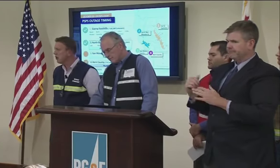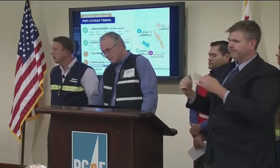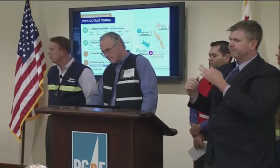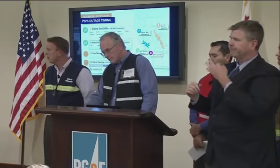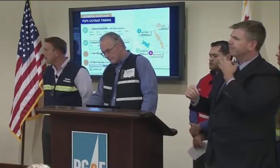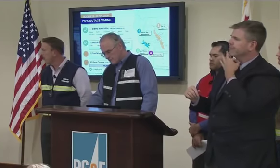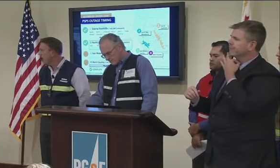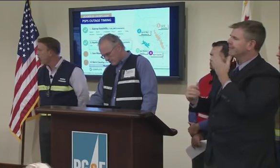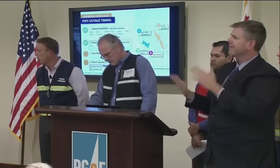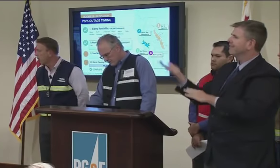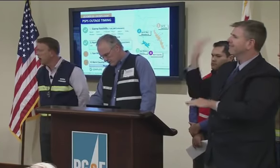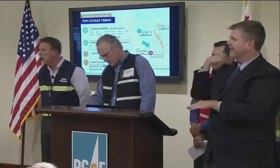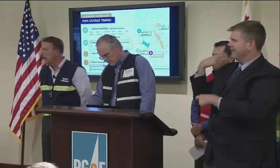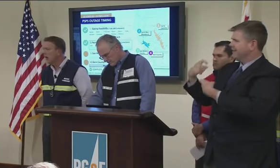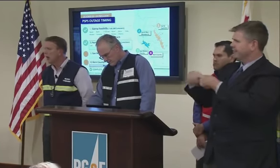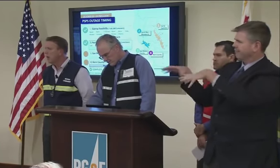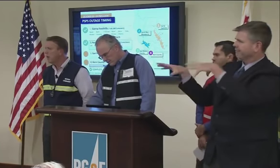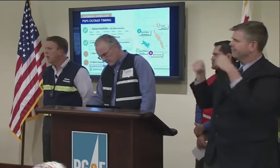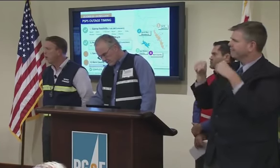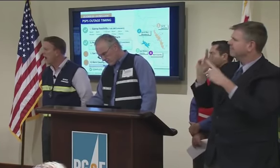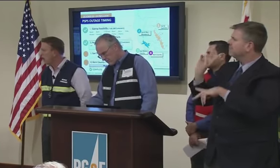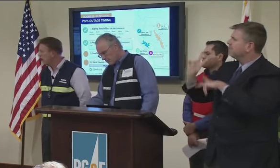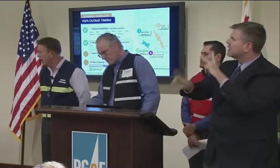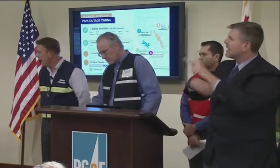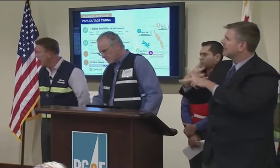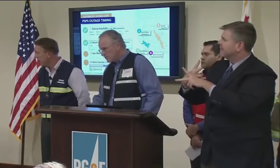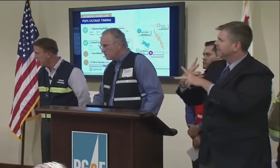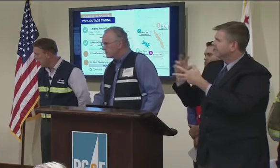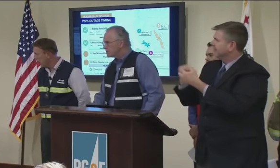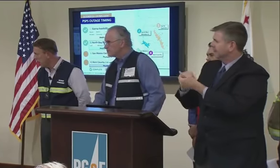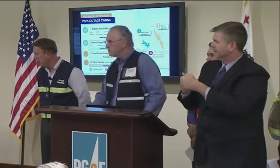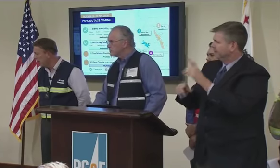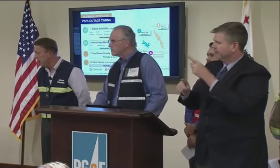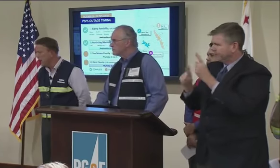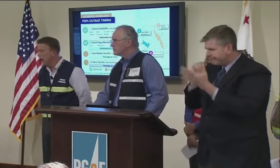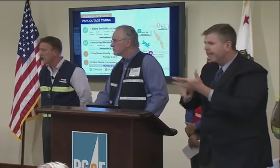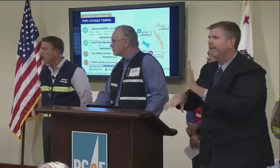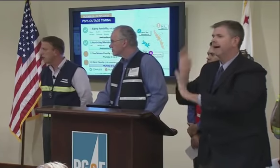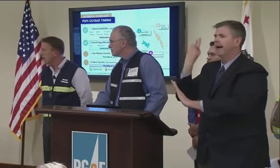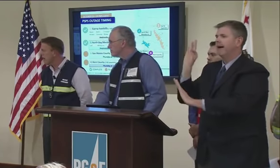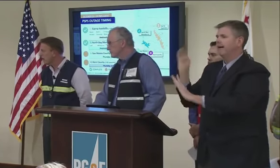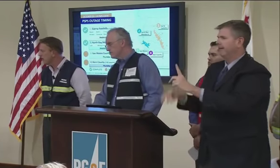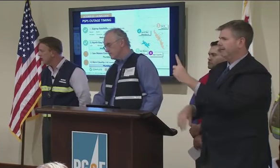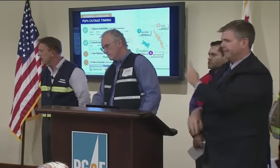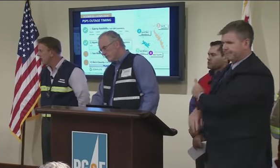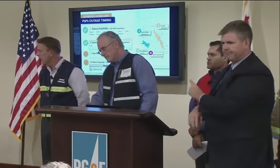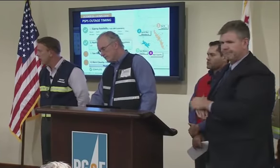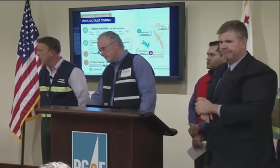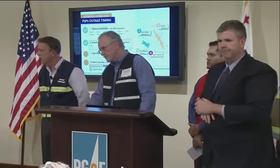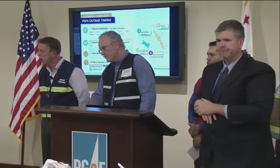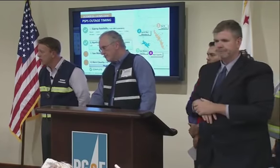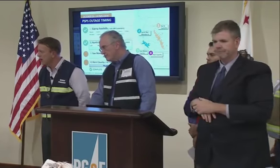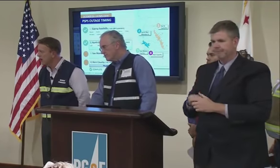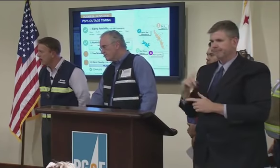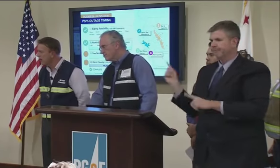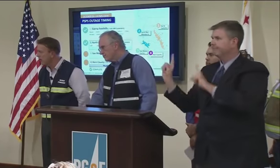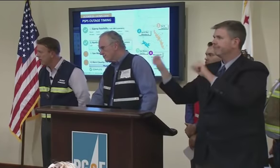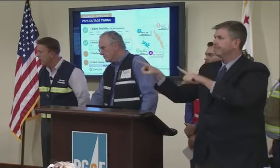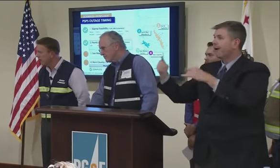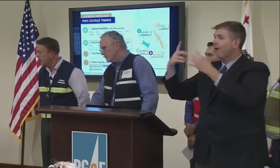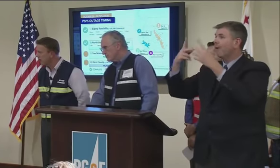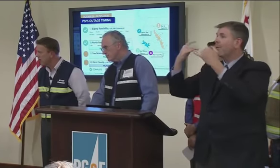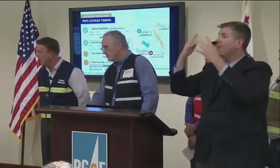Damages that we typically found were wires down on the ground, tree branches that were blown into